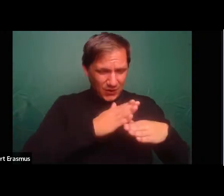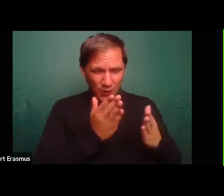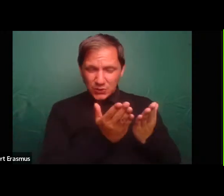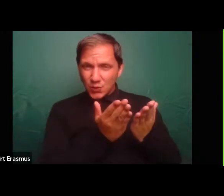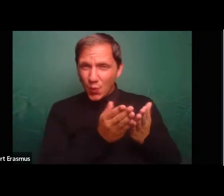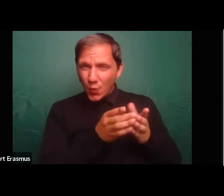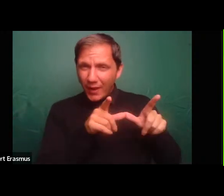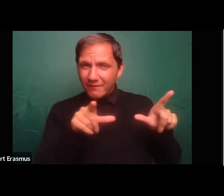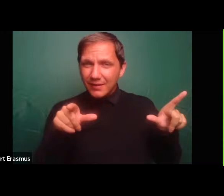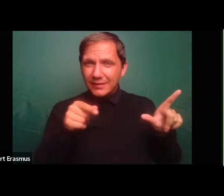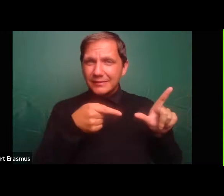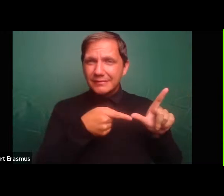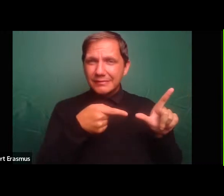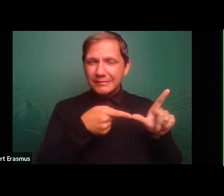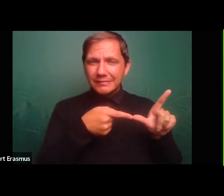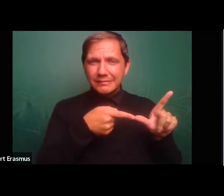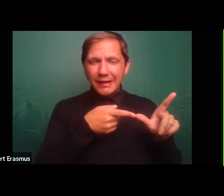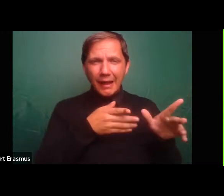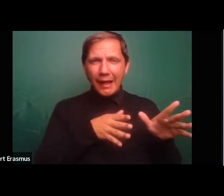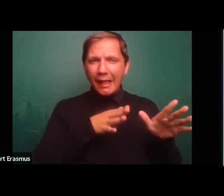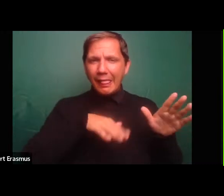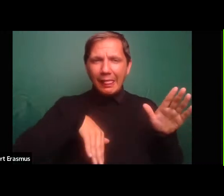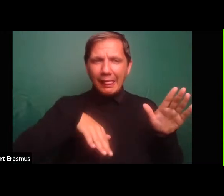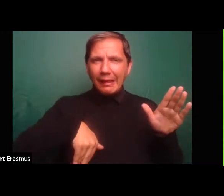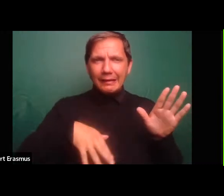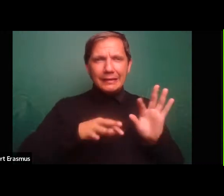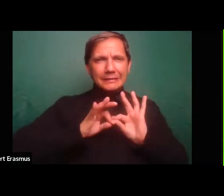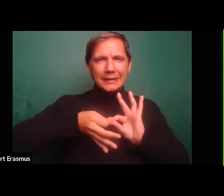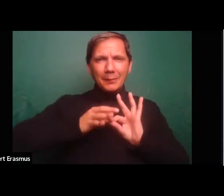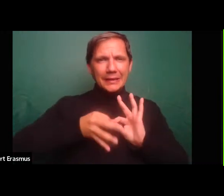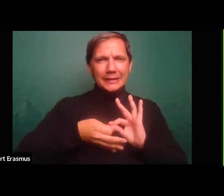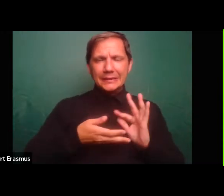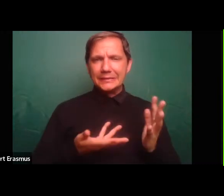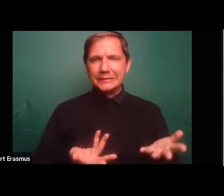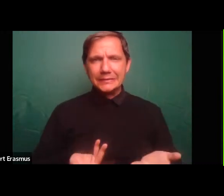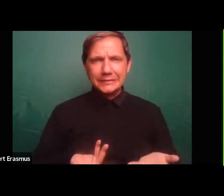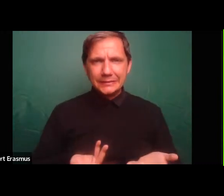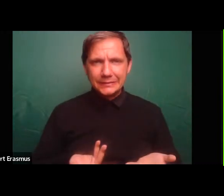educational interpreting, and that sounds like